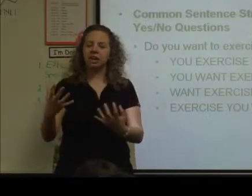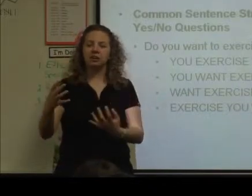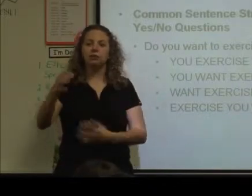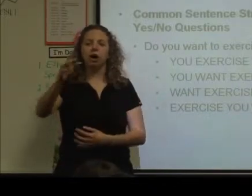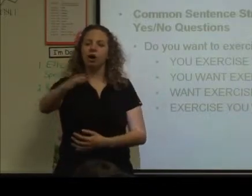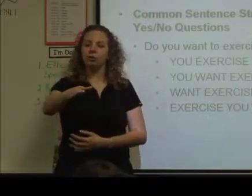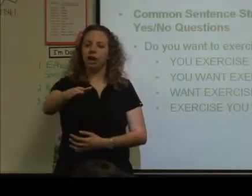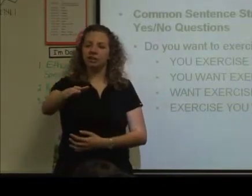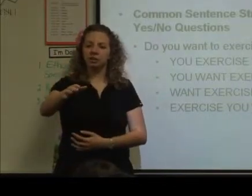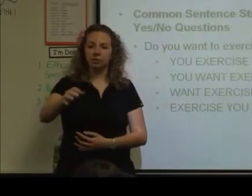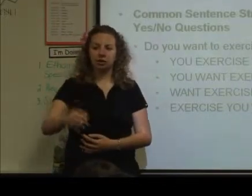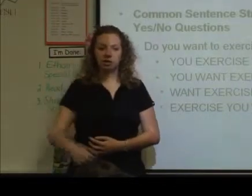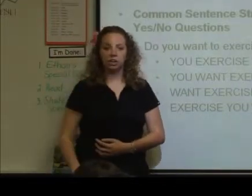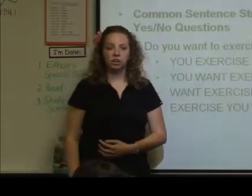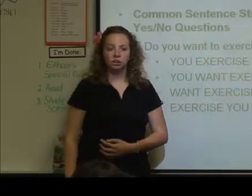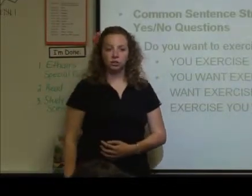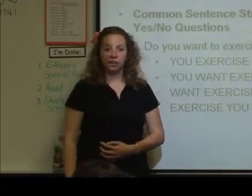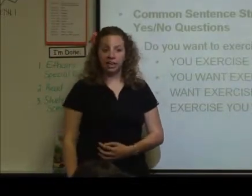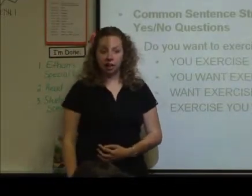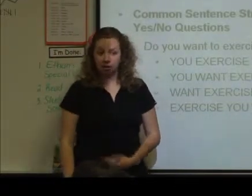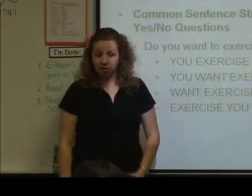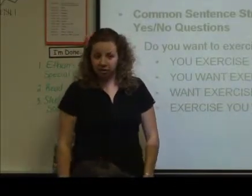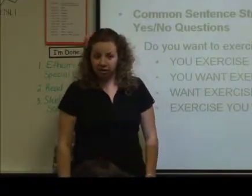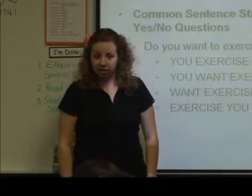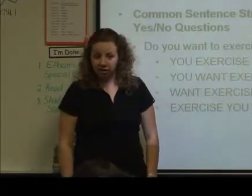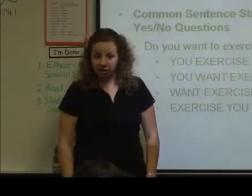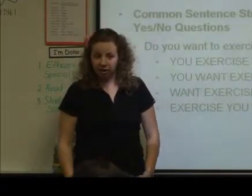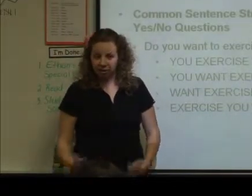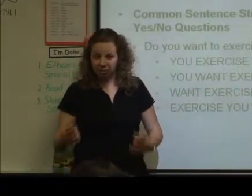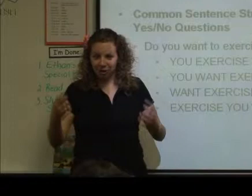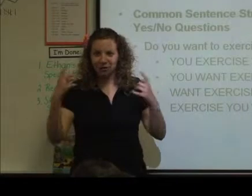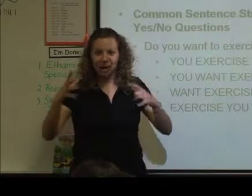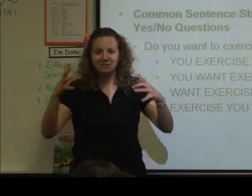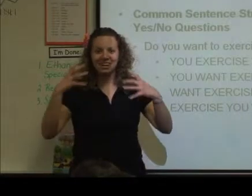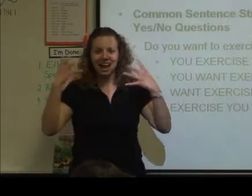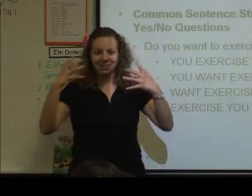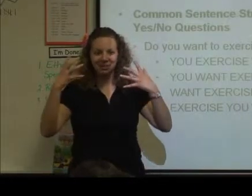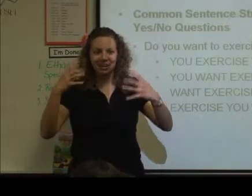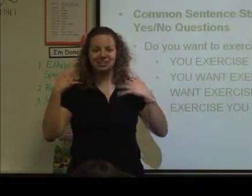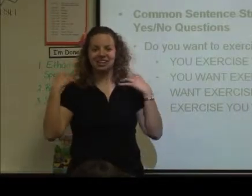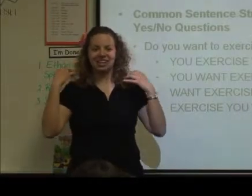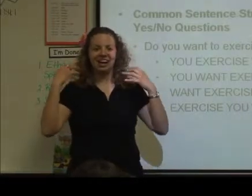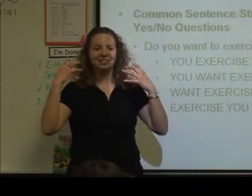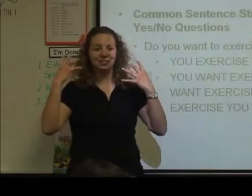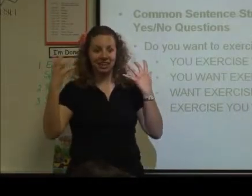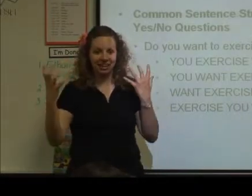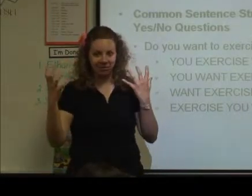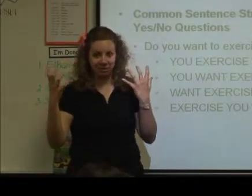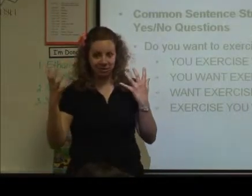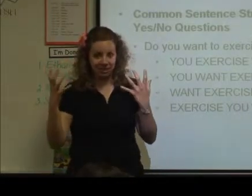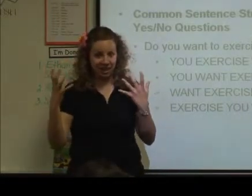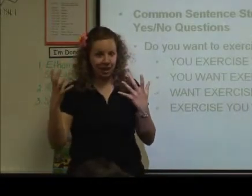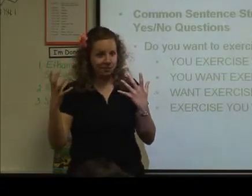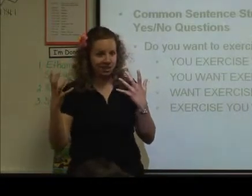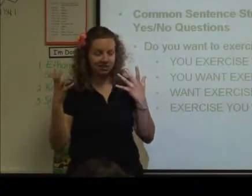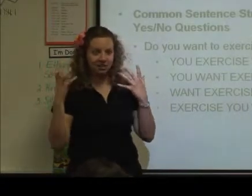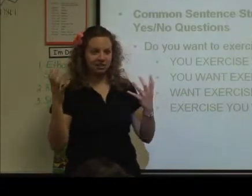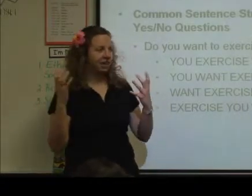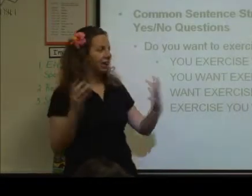at it and you go, oh, you're asking a question. So if I go, you know that I'm going to ask you a question, like, as you, like, when you see that happening, even, like,